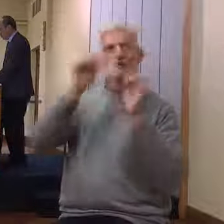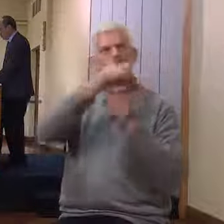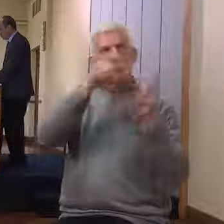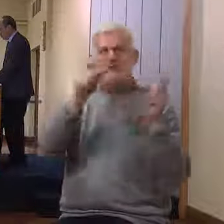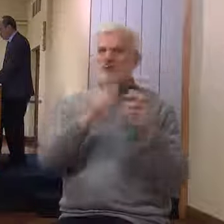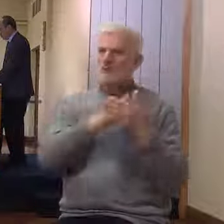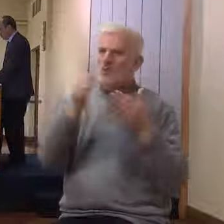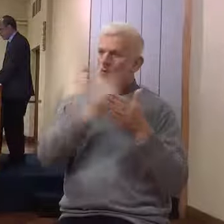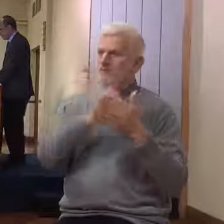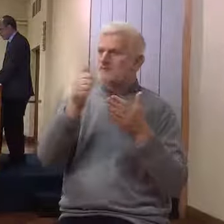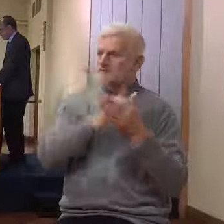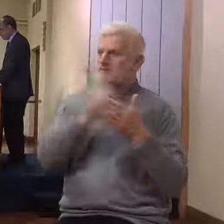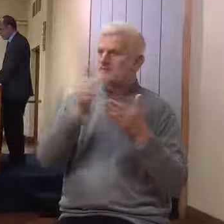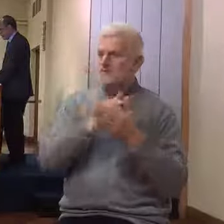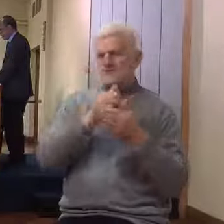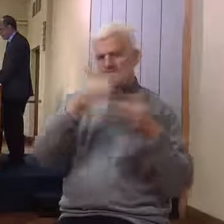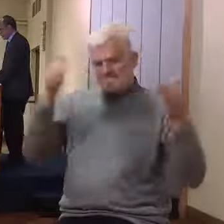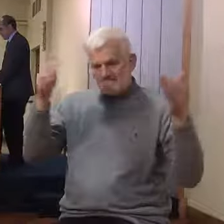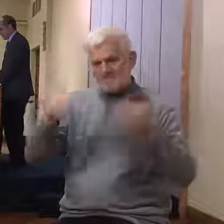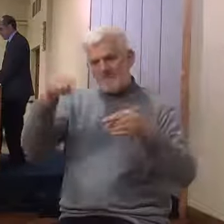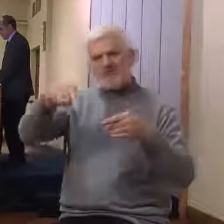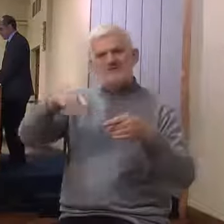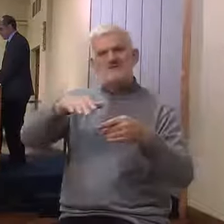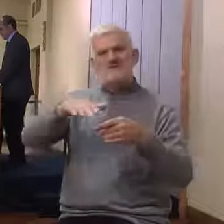continually upon this very thing.